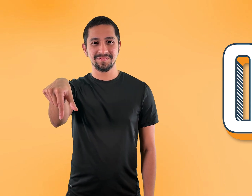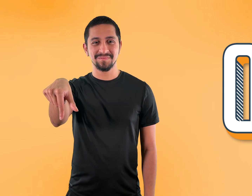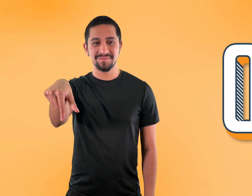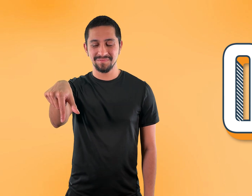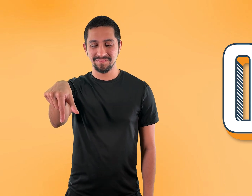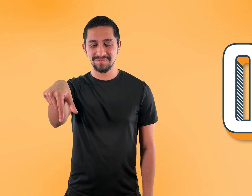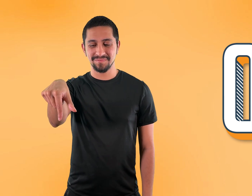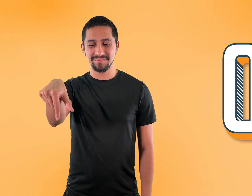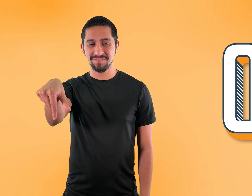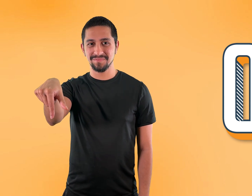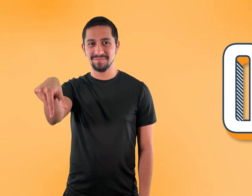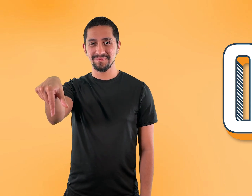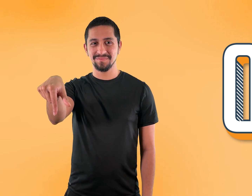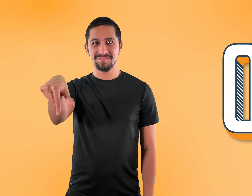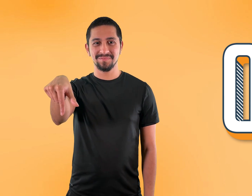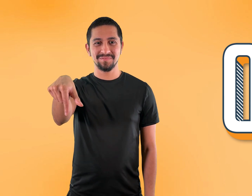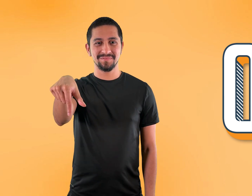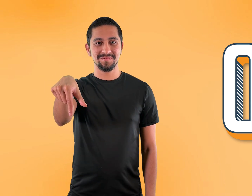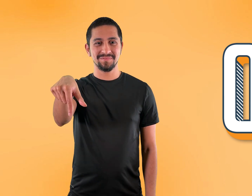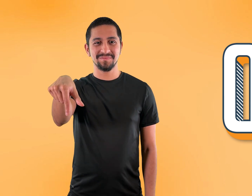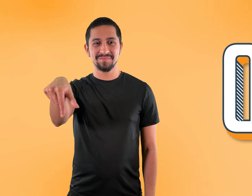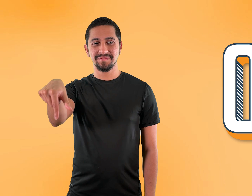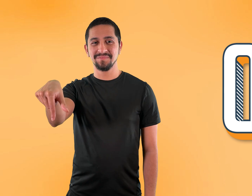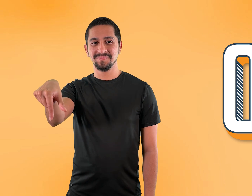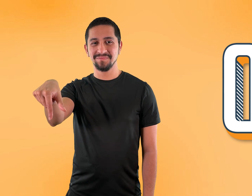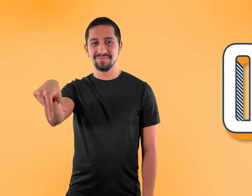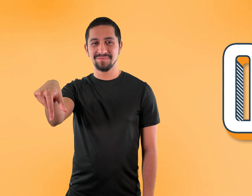finger down. This is Q.